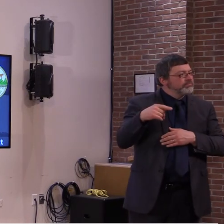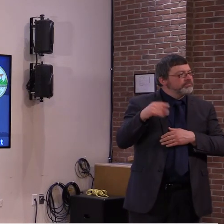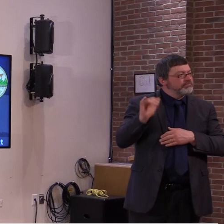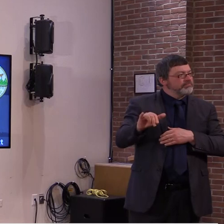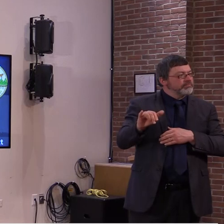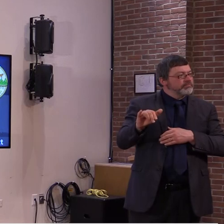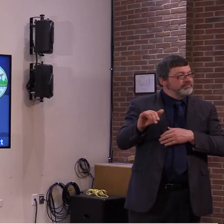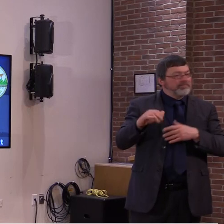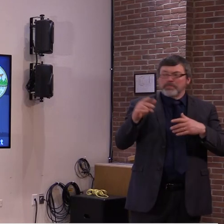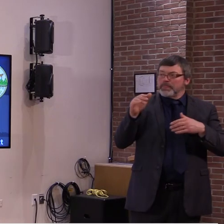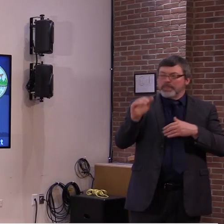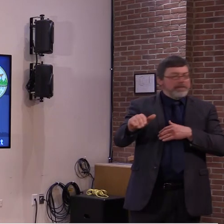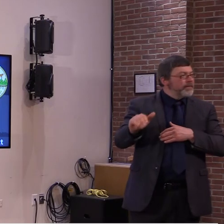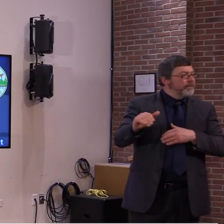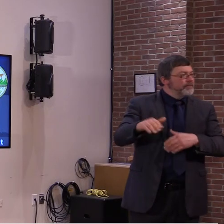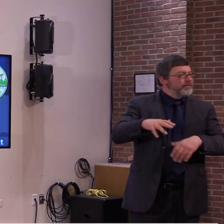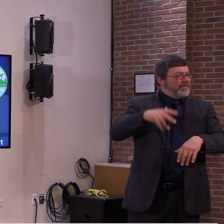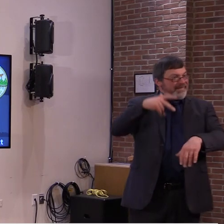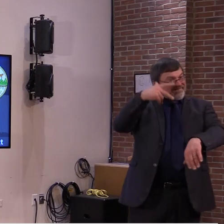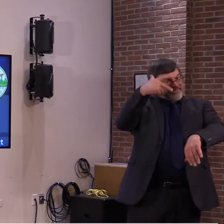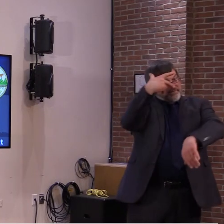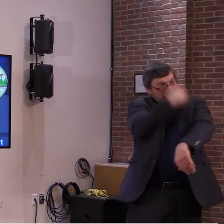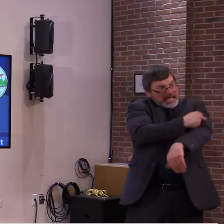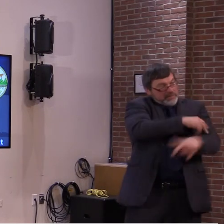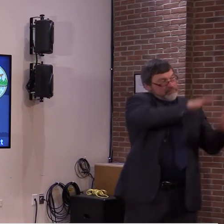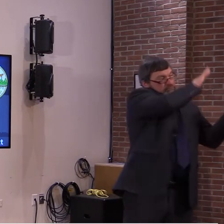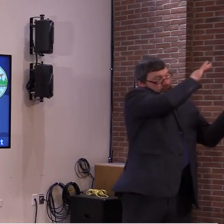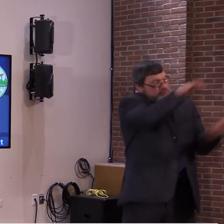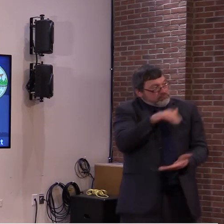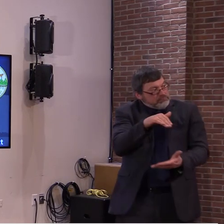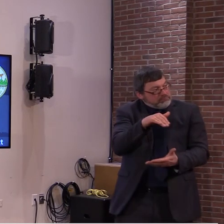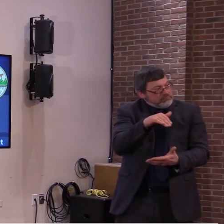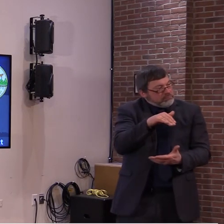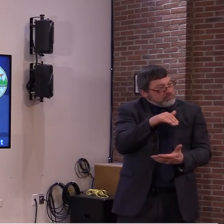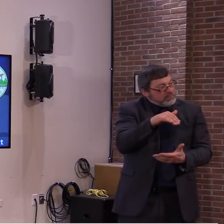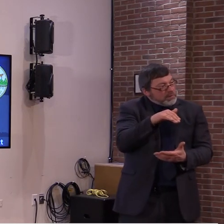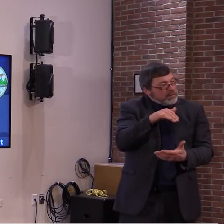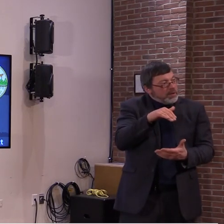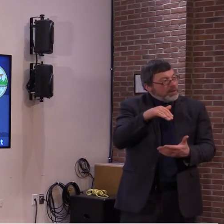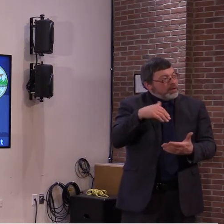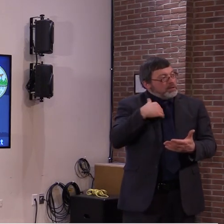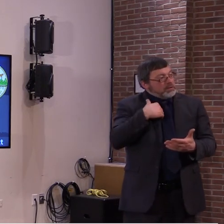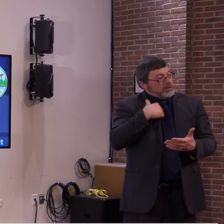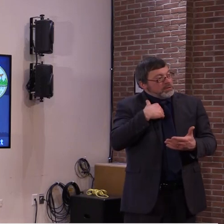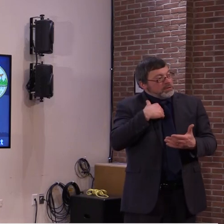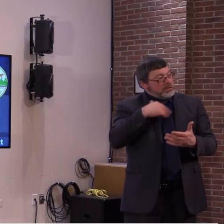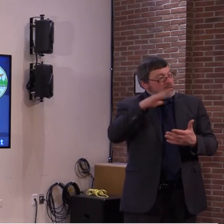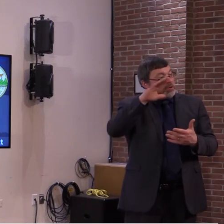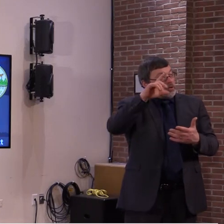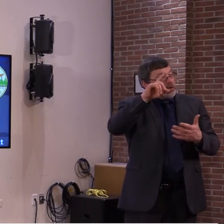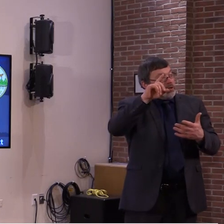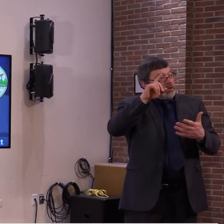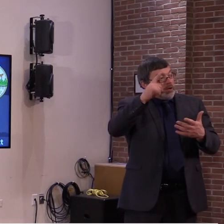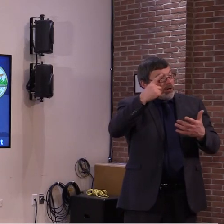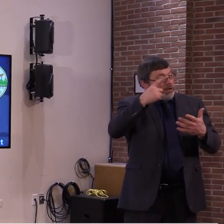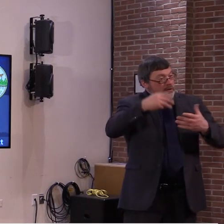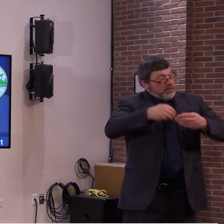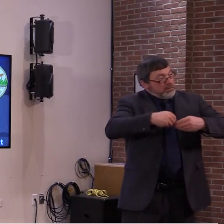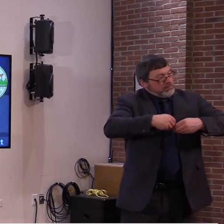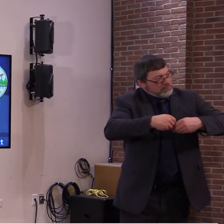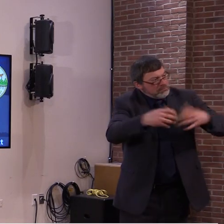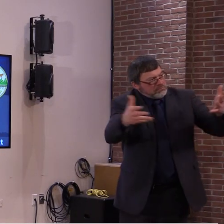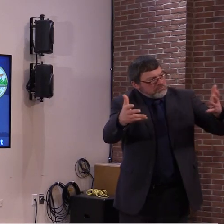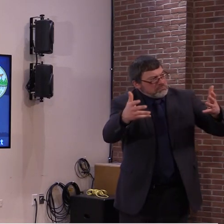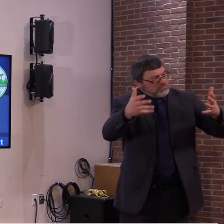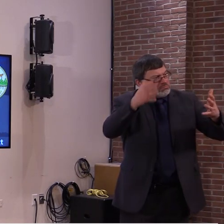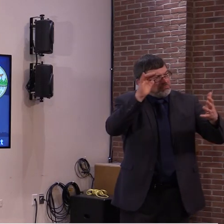be the second dose, could mean vaccines that haven't even been shipped. What Dr. Levine was talking about is